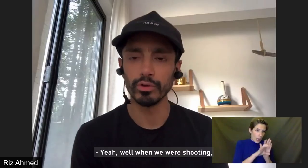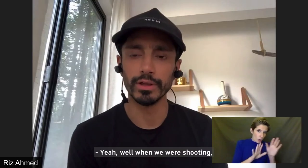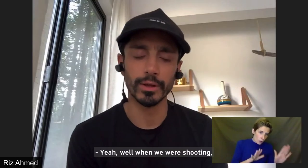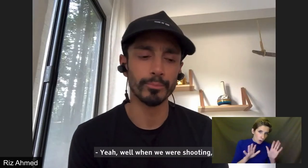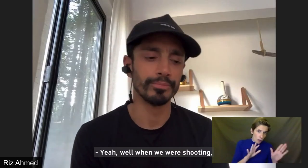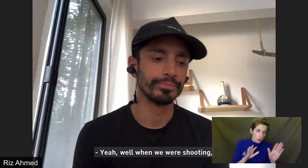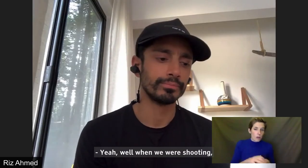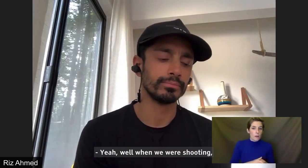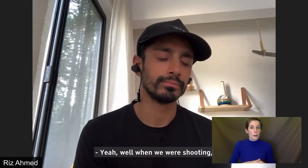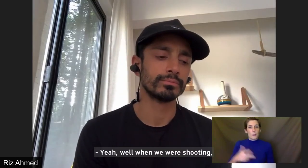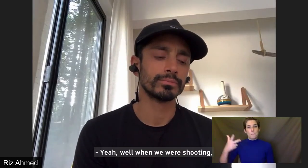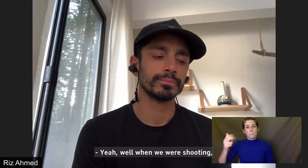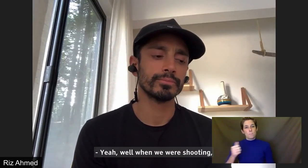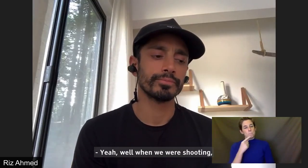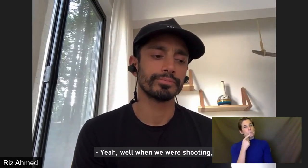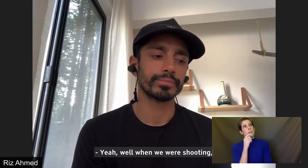Mm-hmm. Yeah, well,